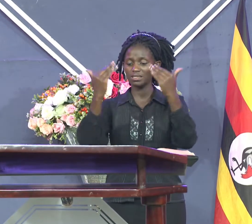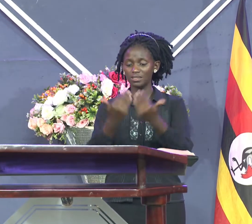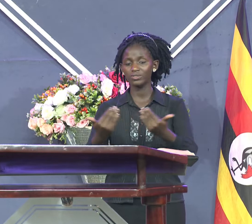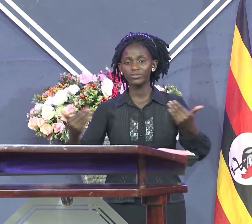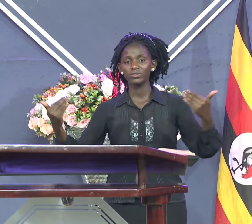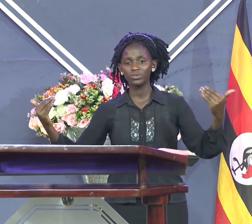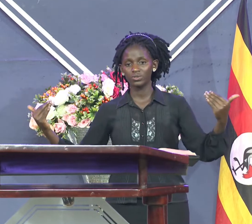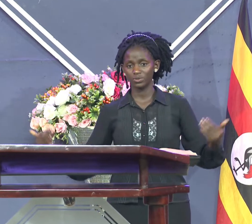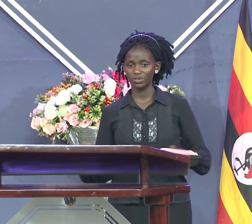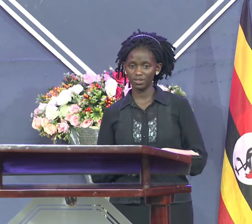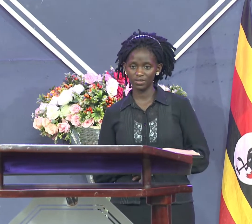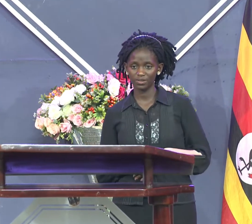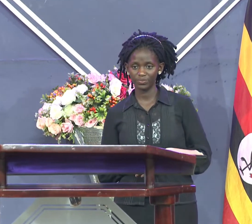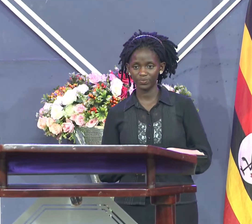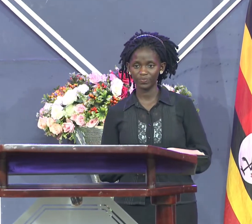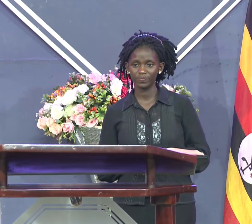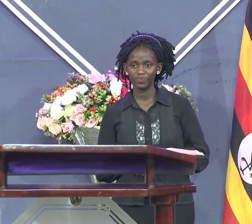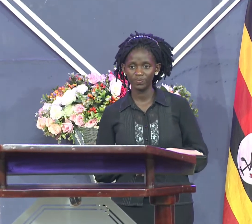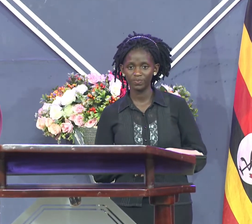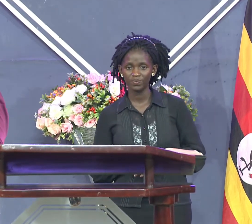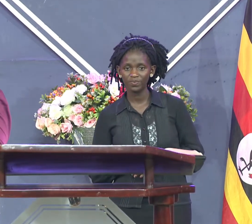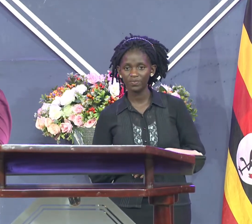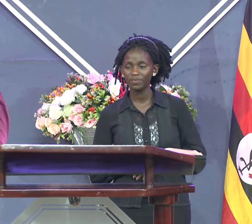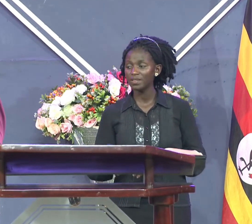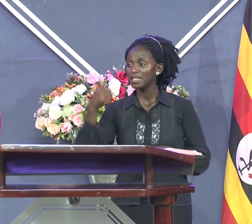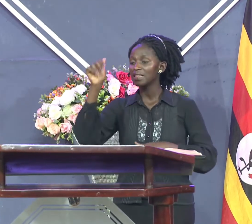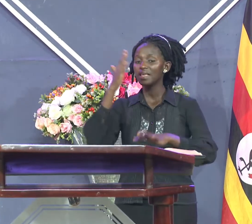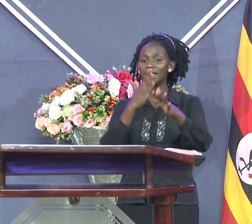There is a God who teaches children.